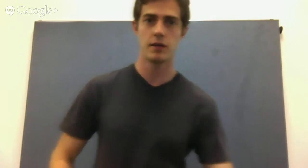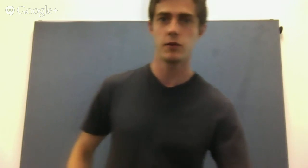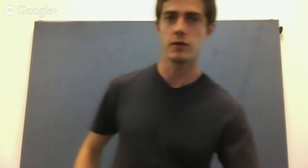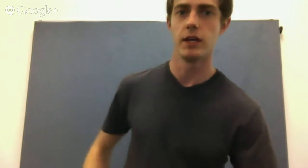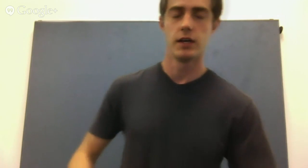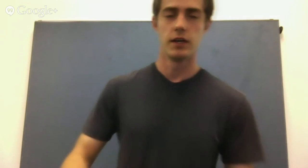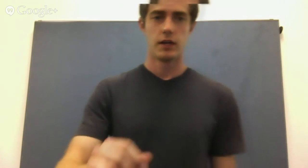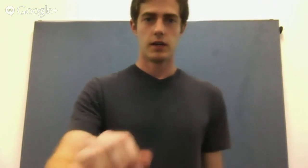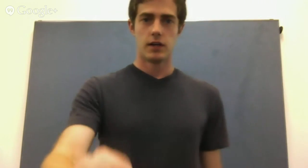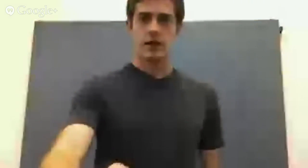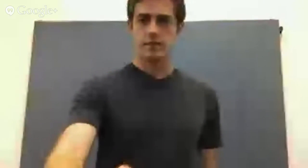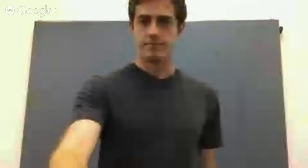doing.